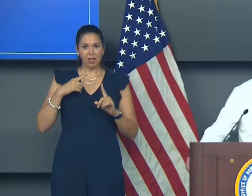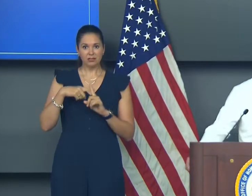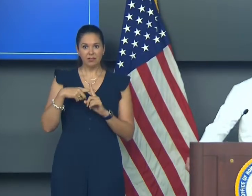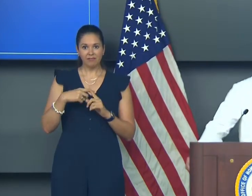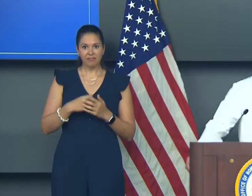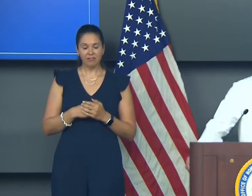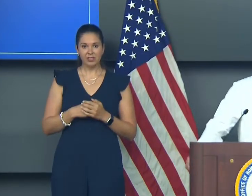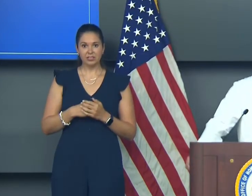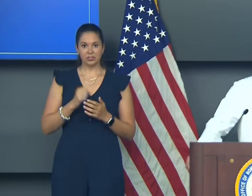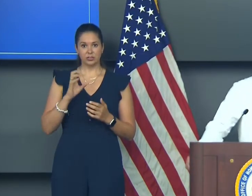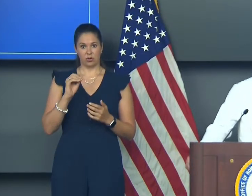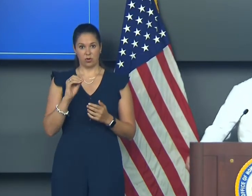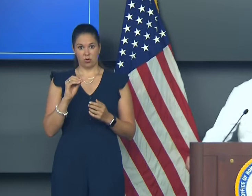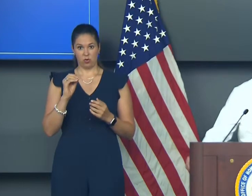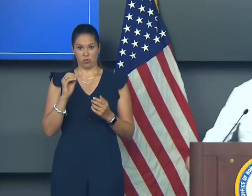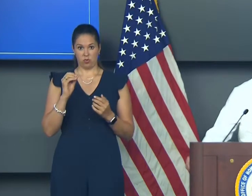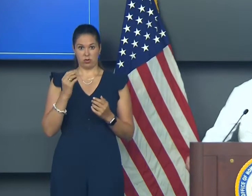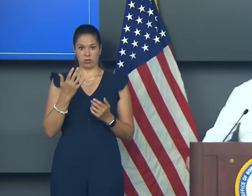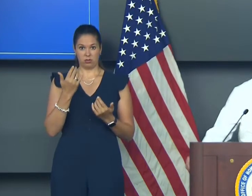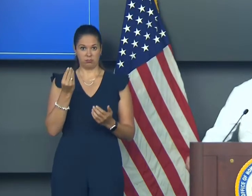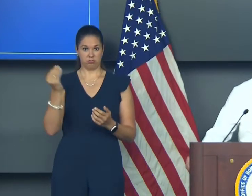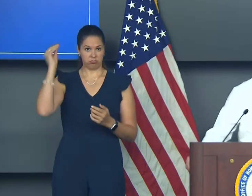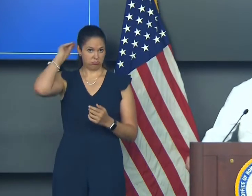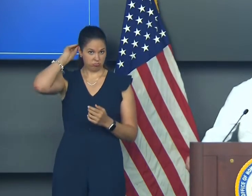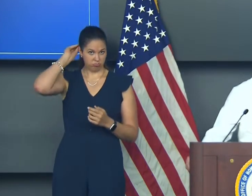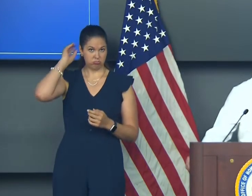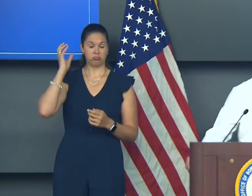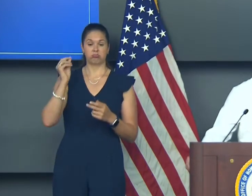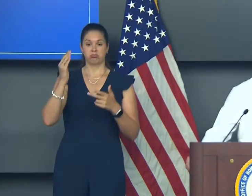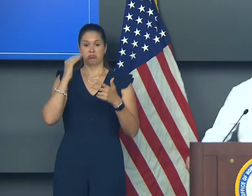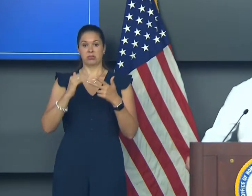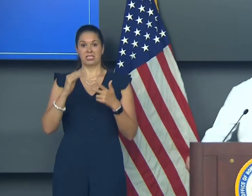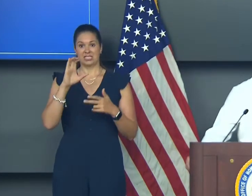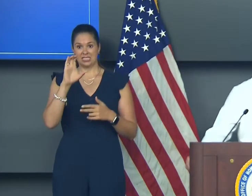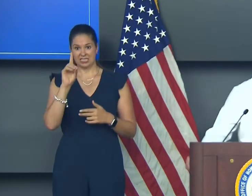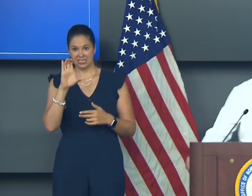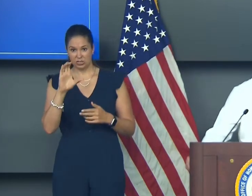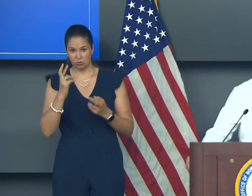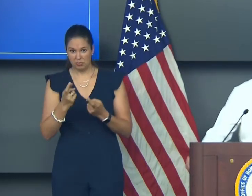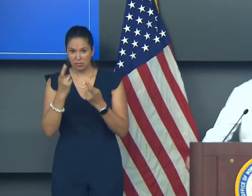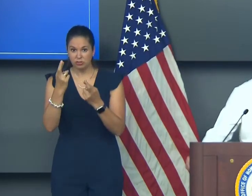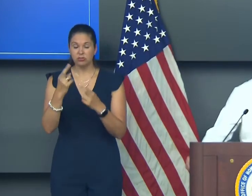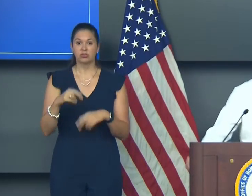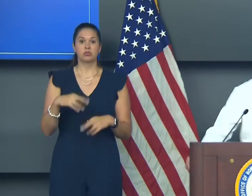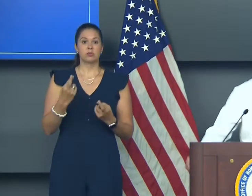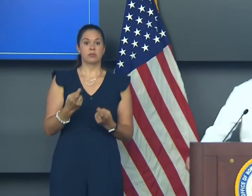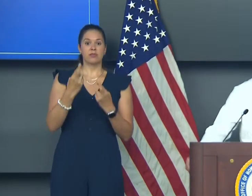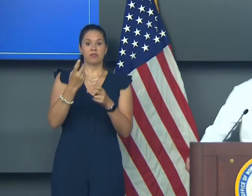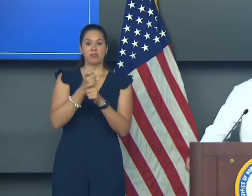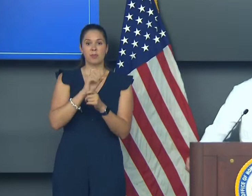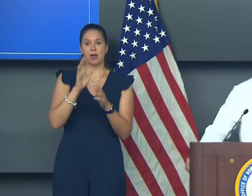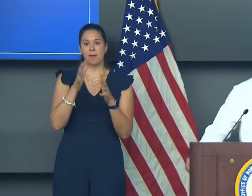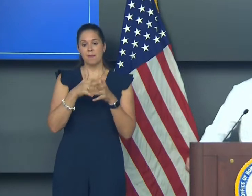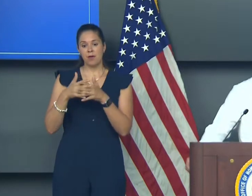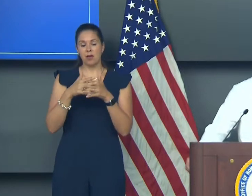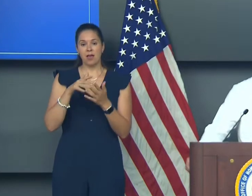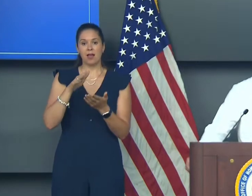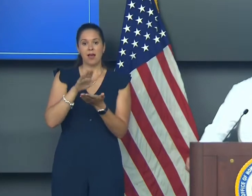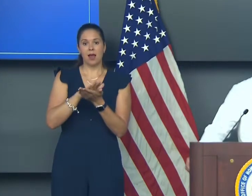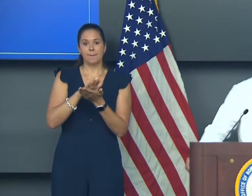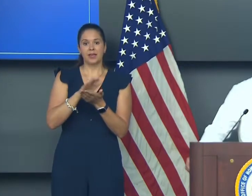So in light of that and the CDC recommendations, the recommendations of the American Academy of